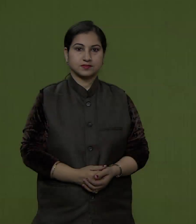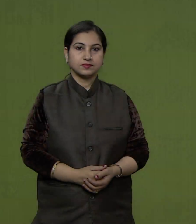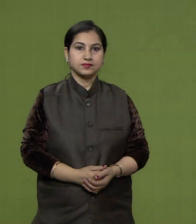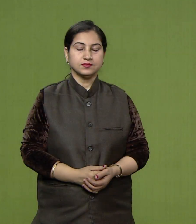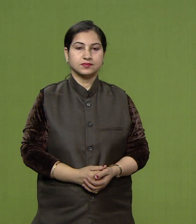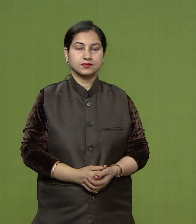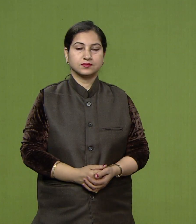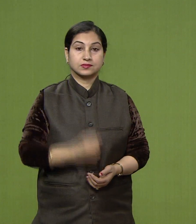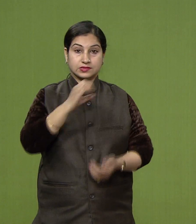Chapter 9,